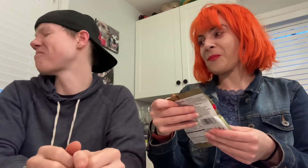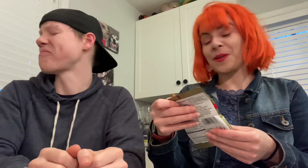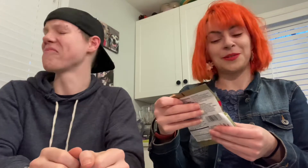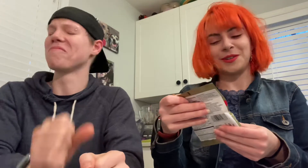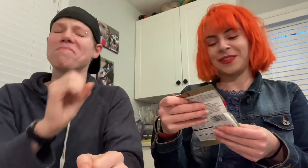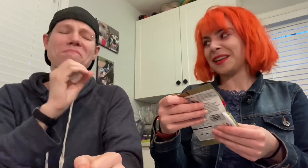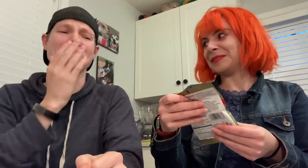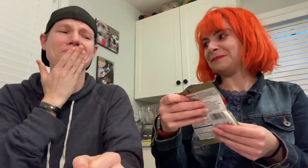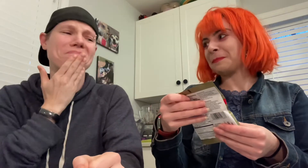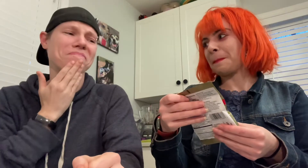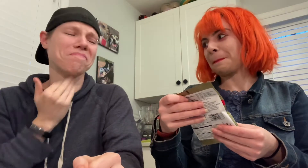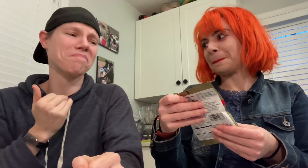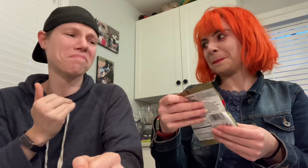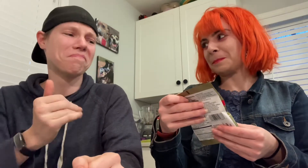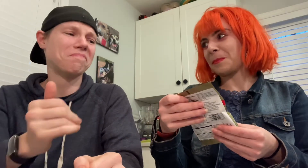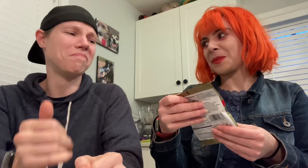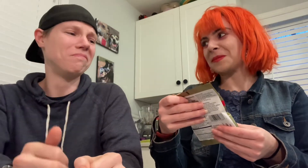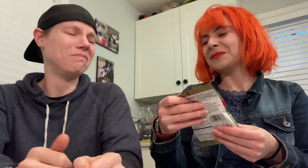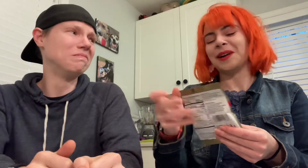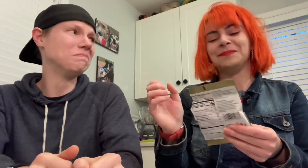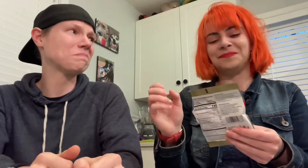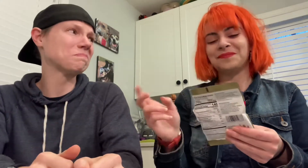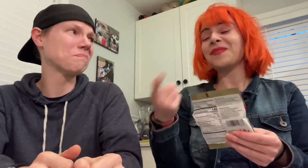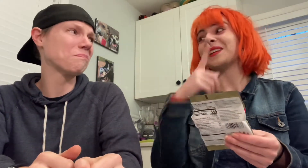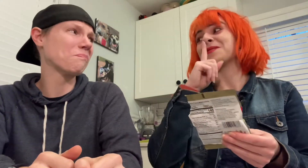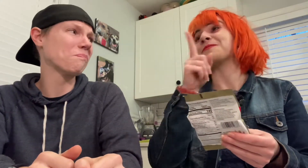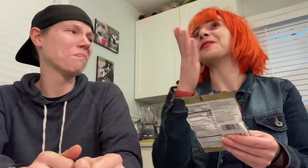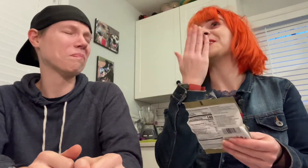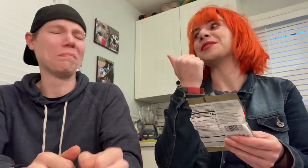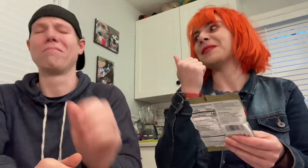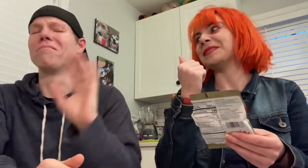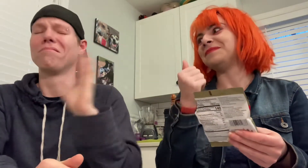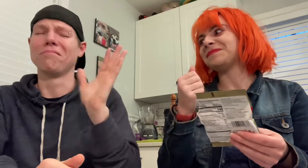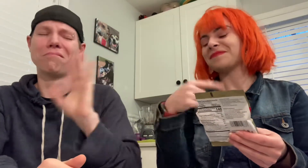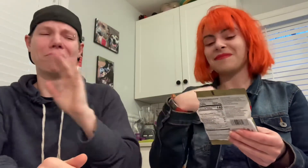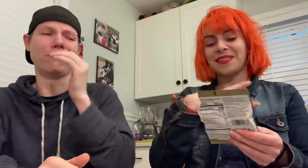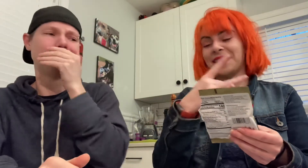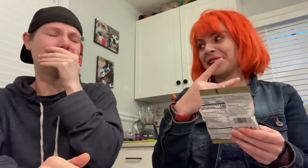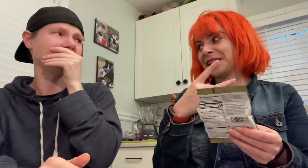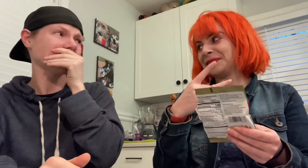I shouldn't like it. Yeah, it is really sweet. I like it.